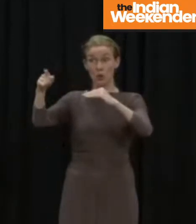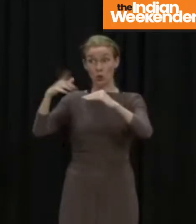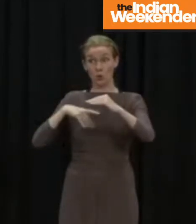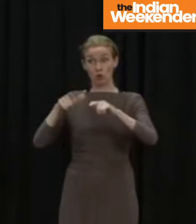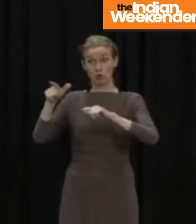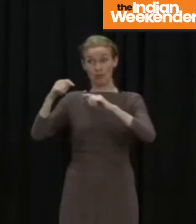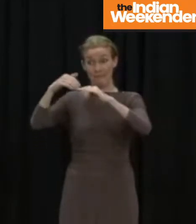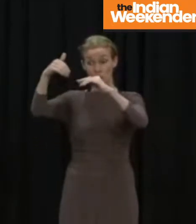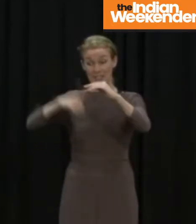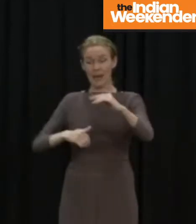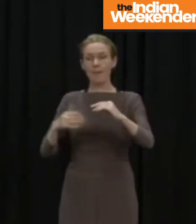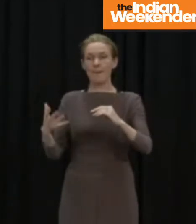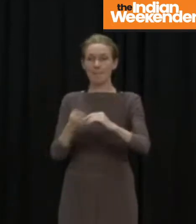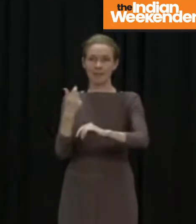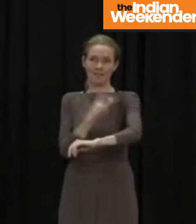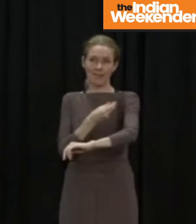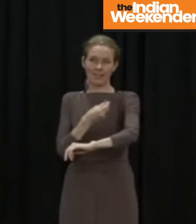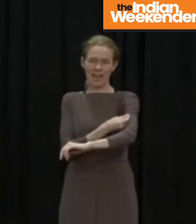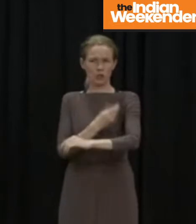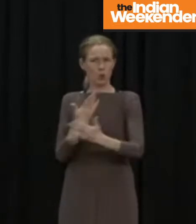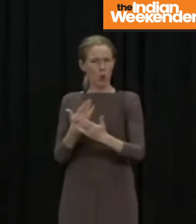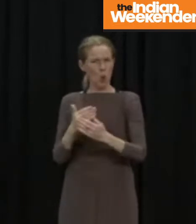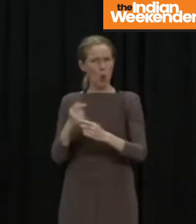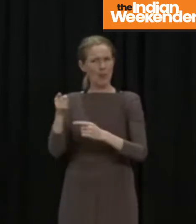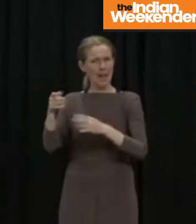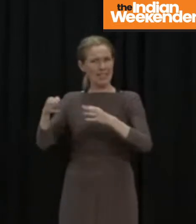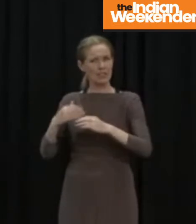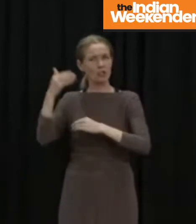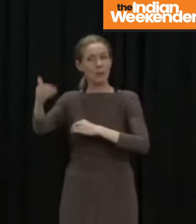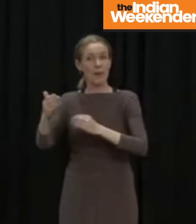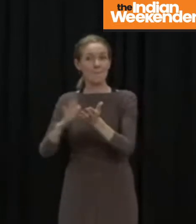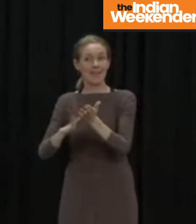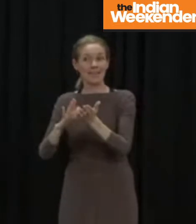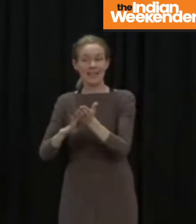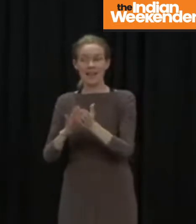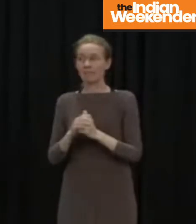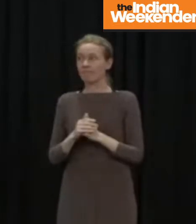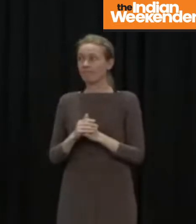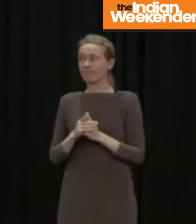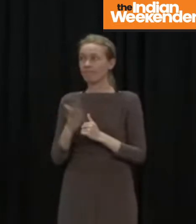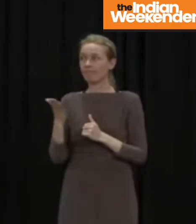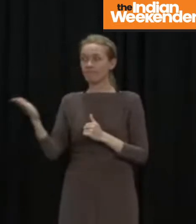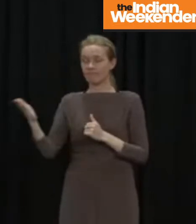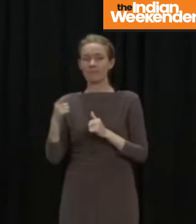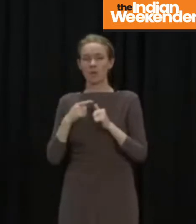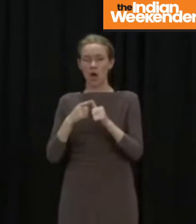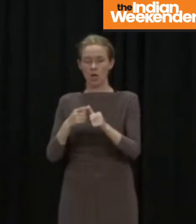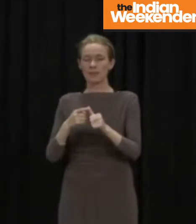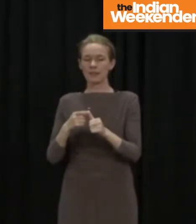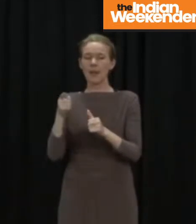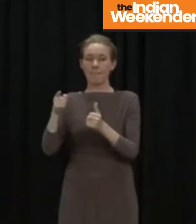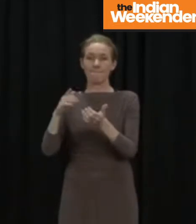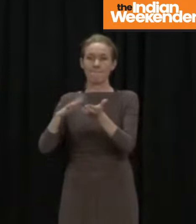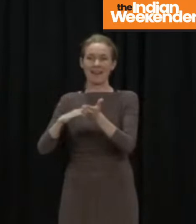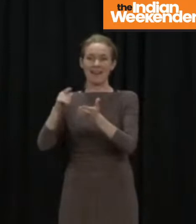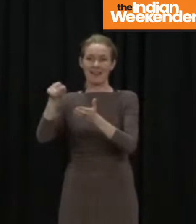Monday, in terms of vaccination requirements for the Waikato Level 3 area as opposed to the Auckland Level 3 area,